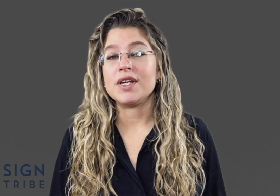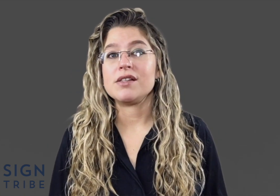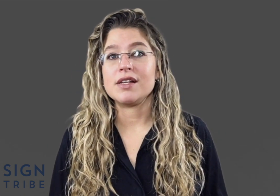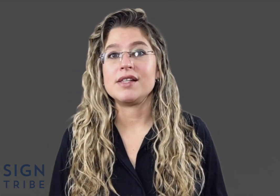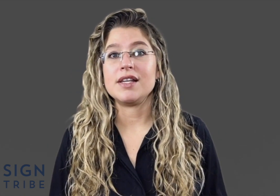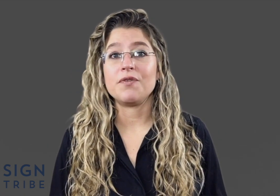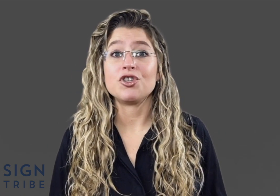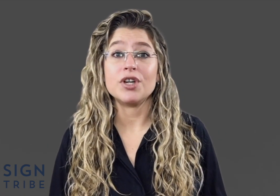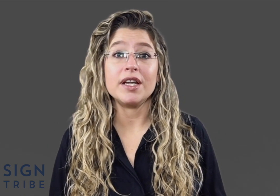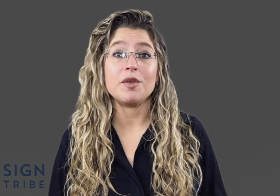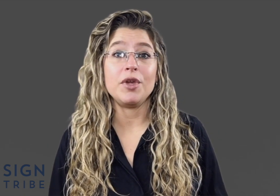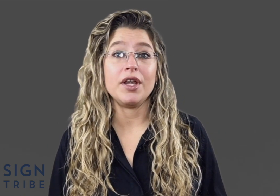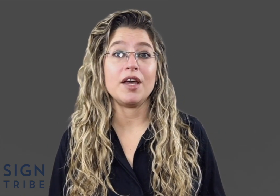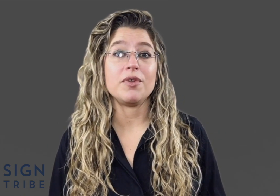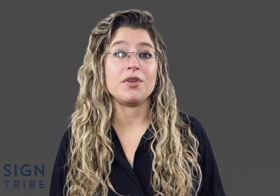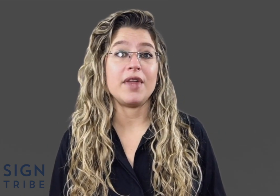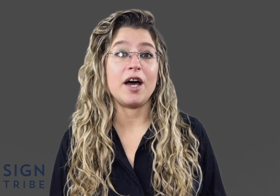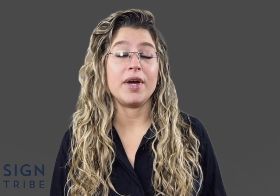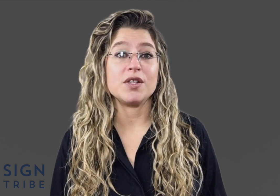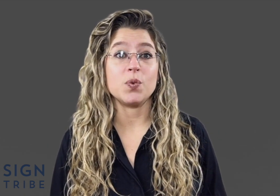and see if they're trying to communicate with you that way as well.